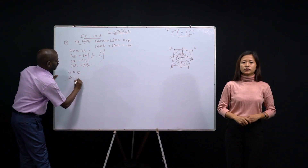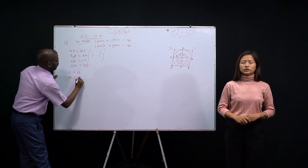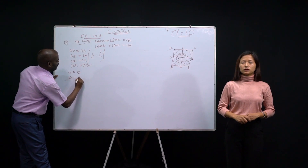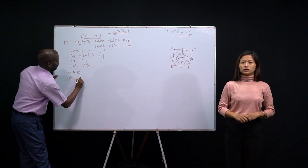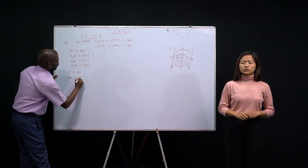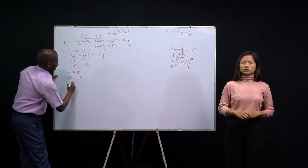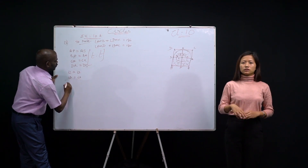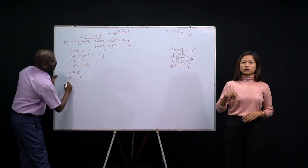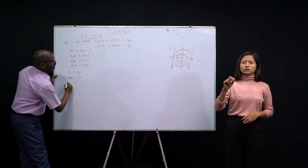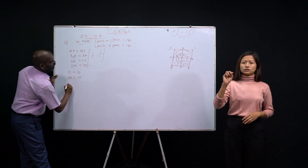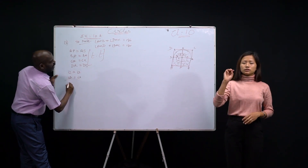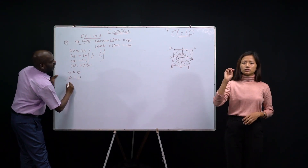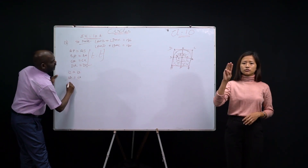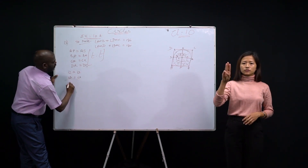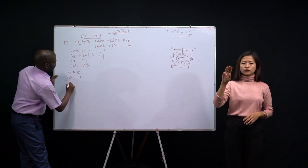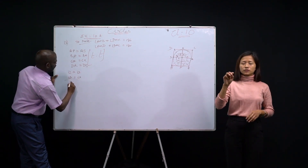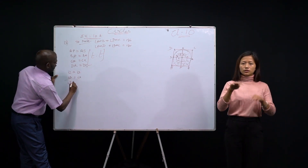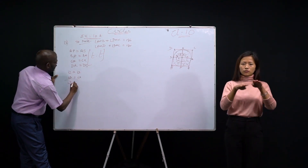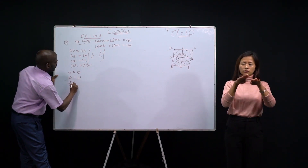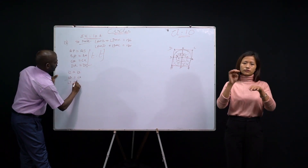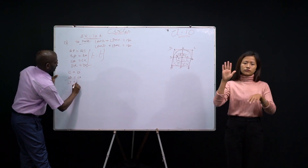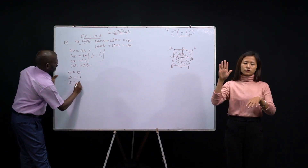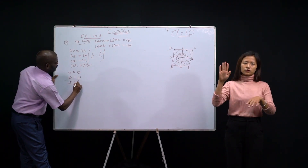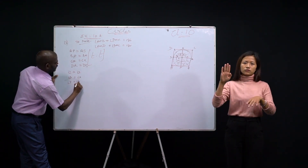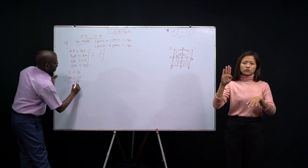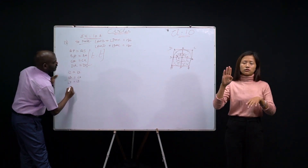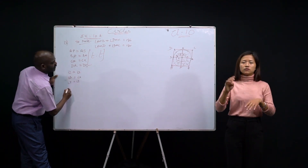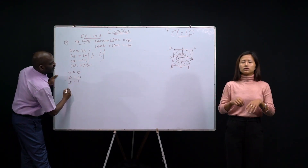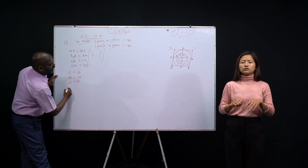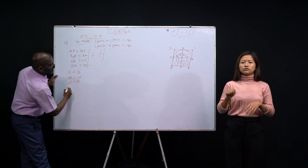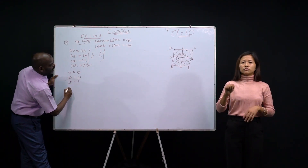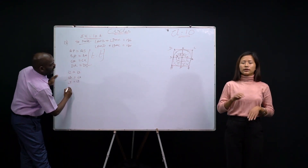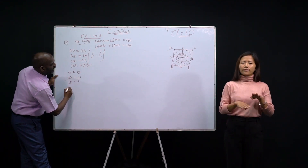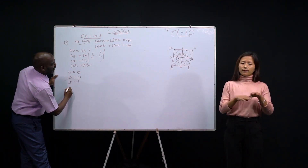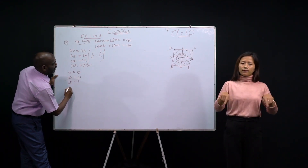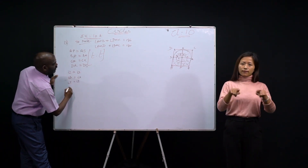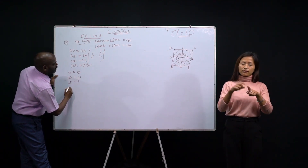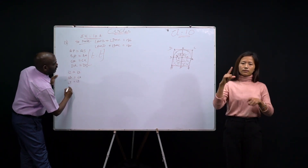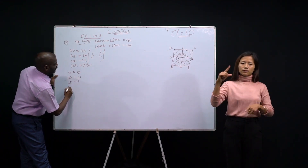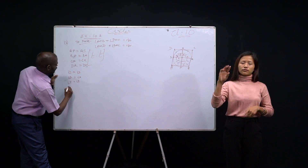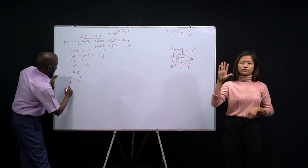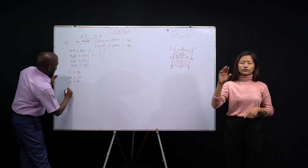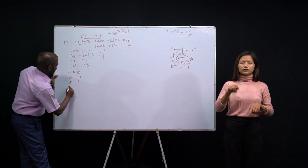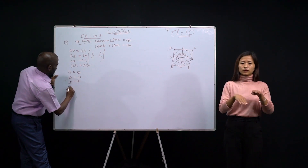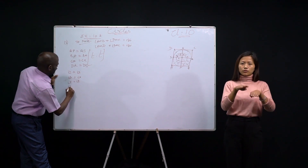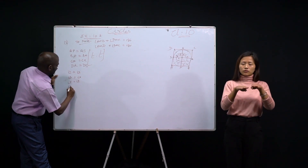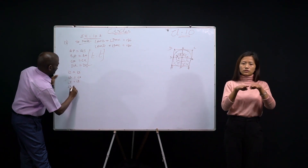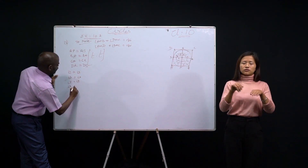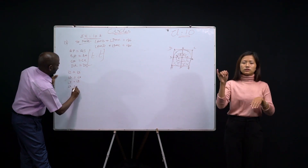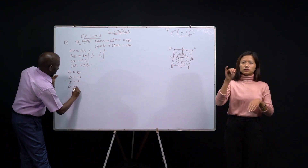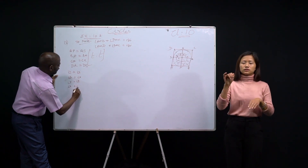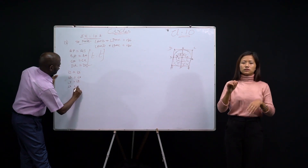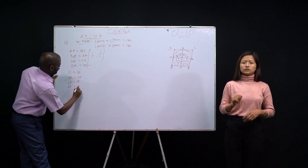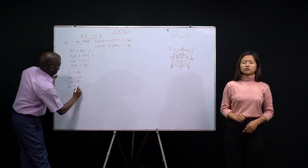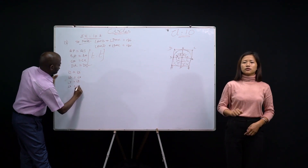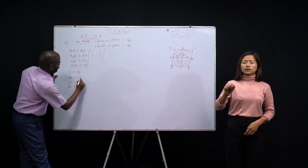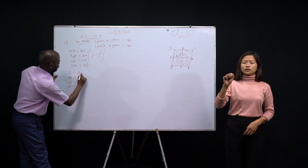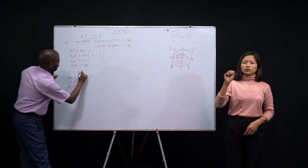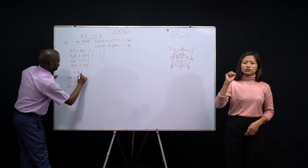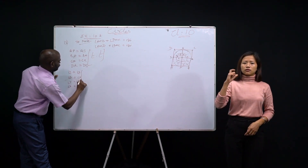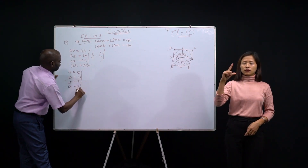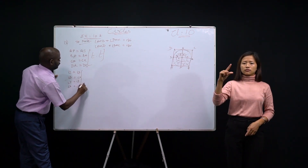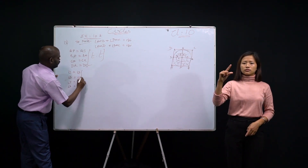3 equal to angle 4, angle 5 equal to angle 6, angle 7 equal to angle